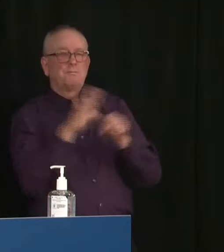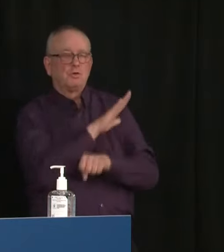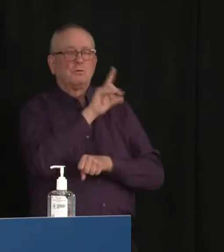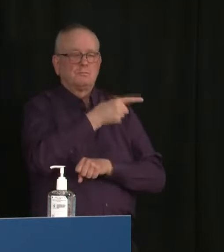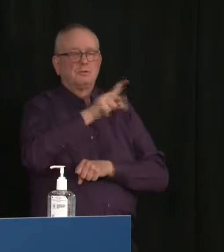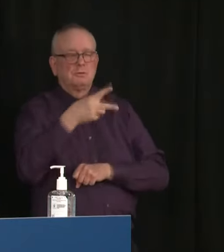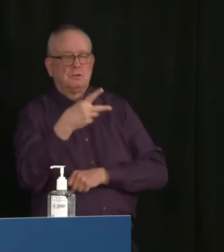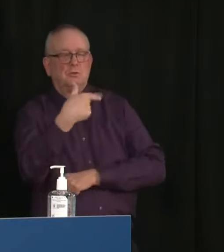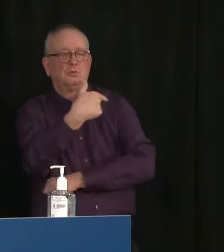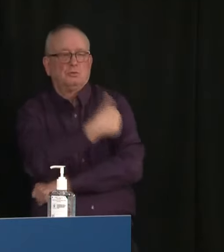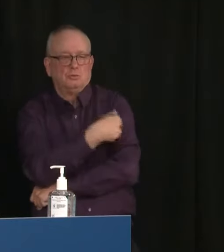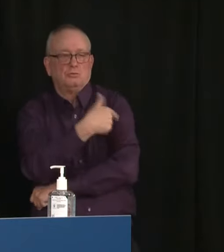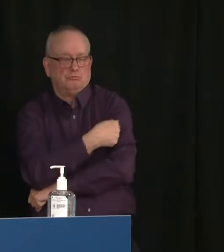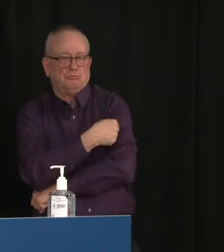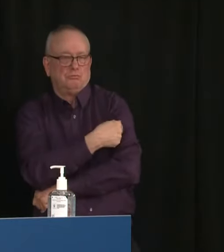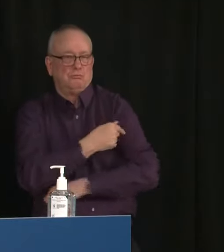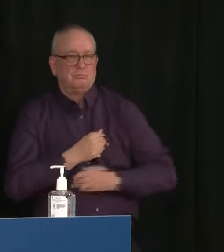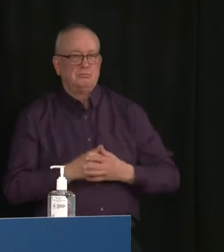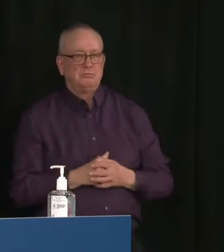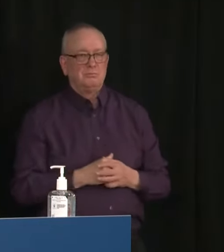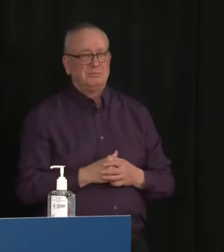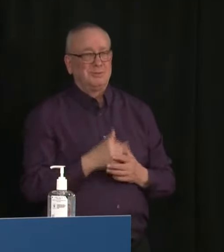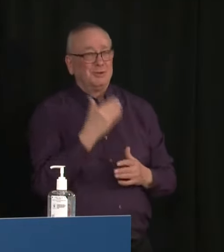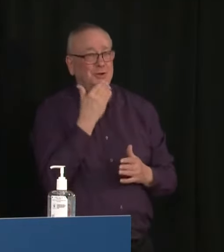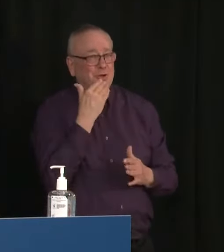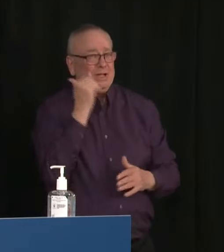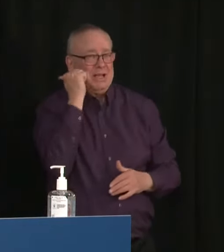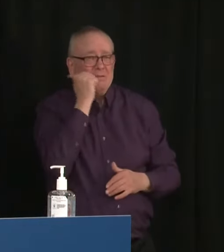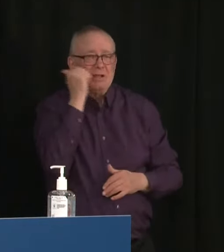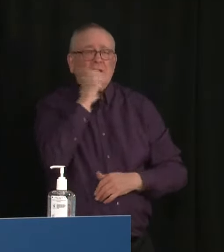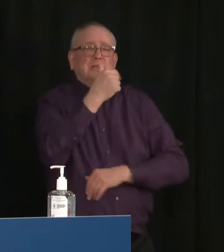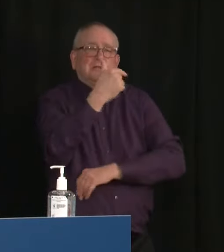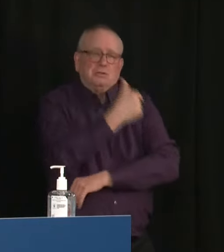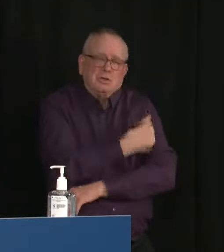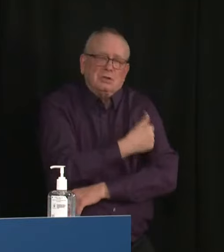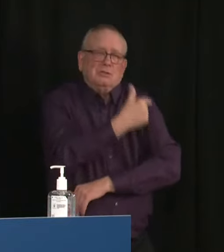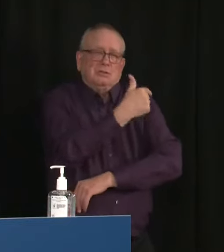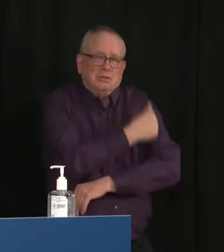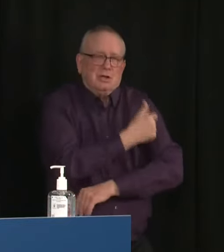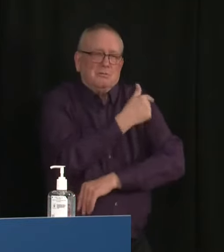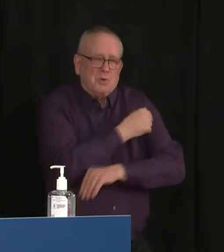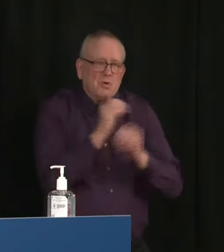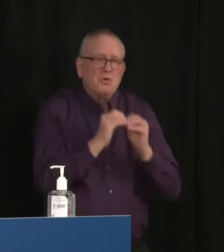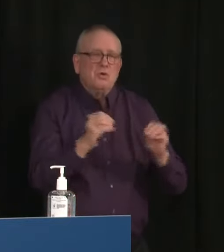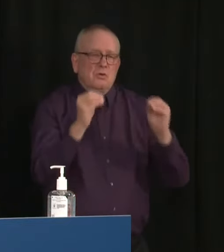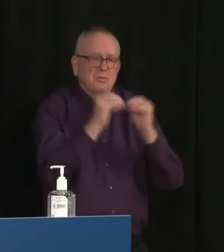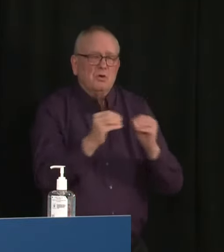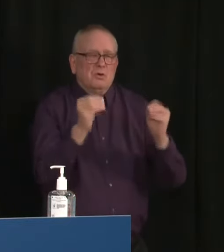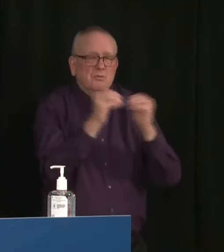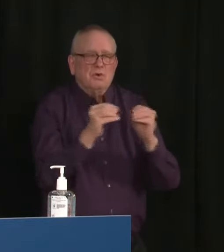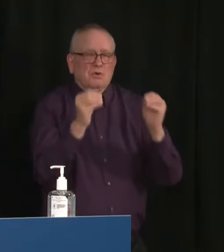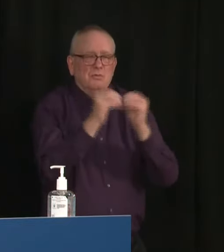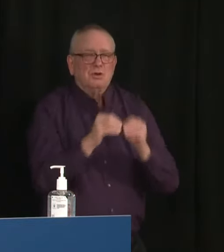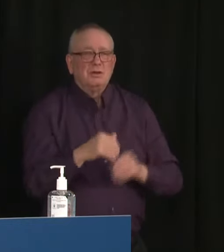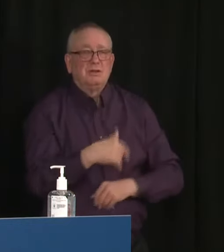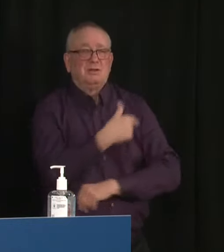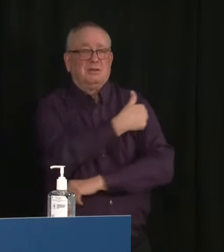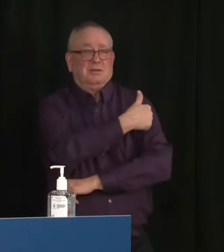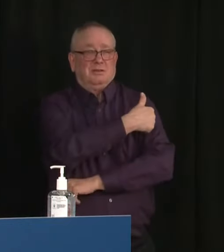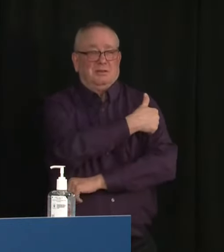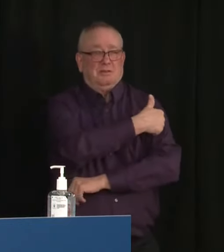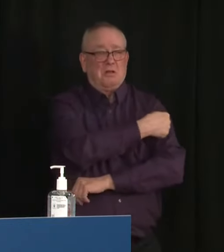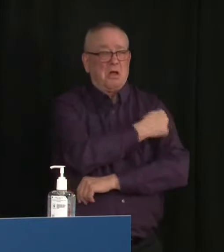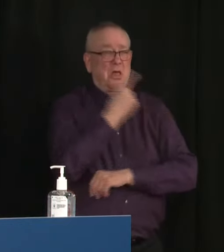thing. However, as more people get their shot, I want to stress that getting the vaccine does not mean that the rules no